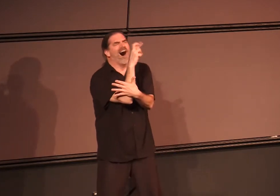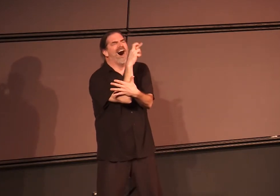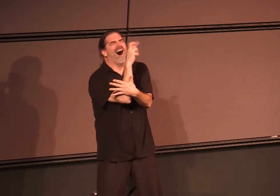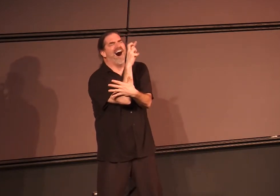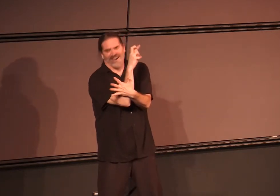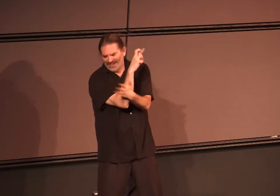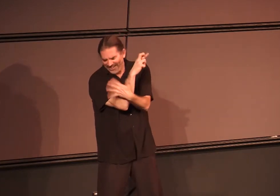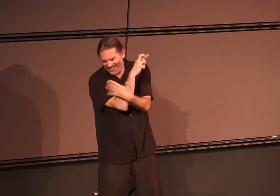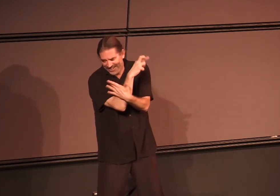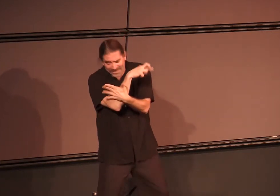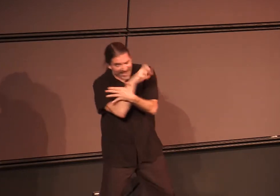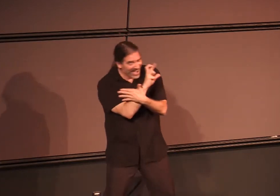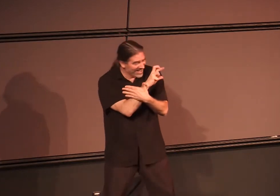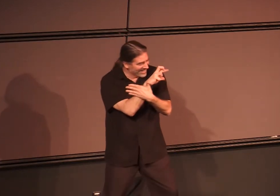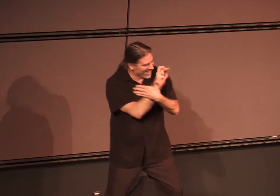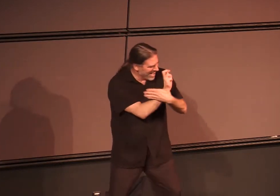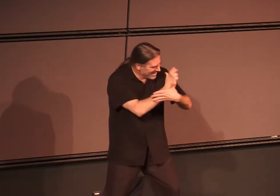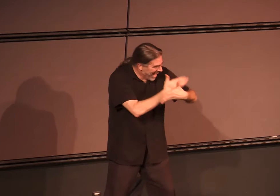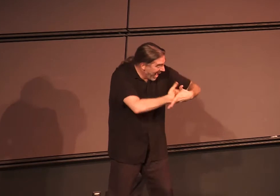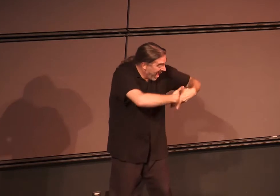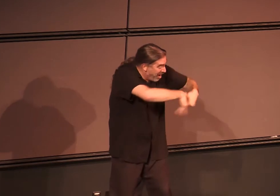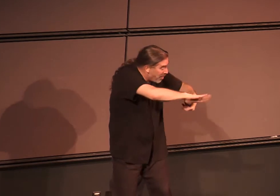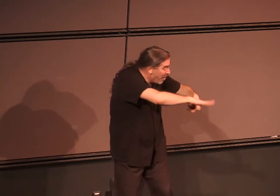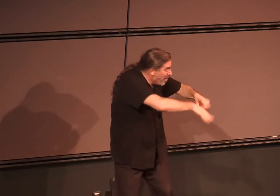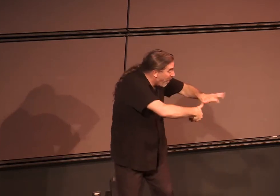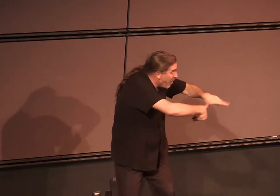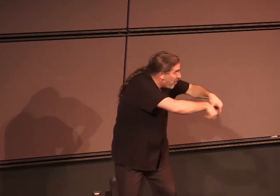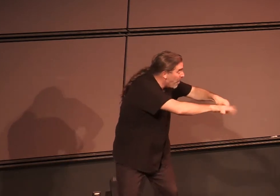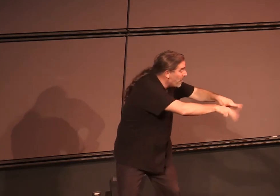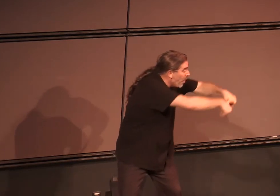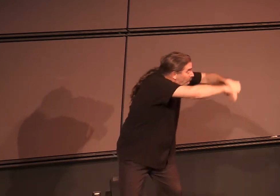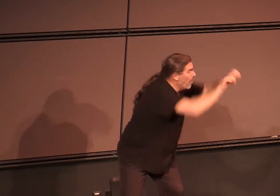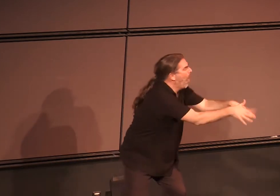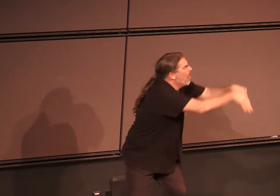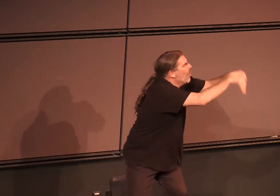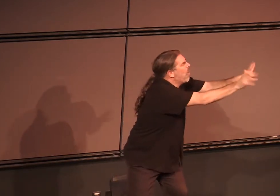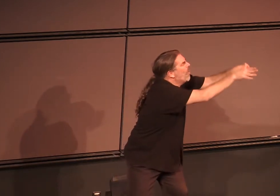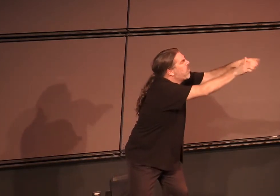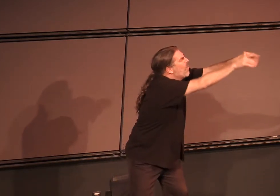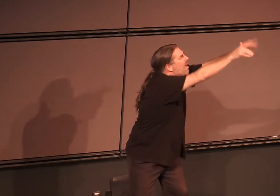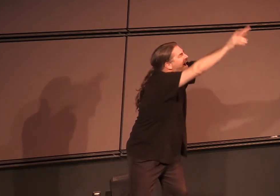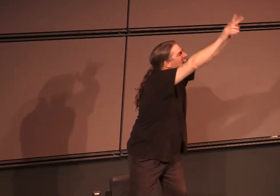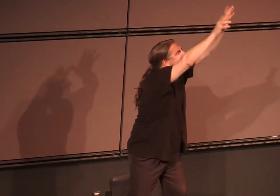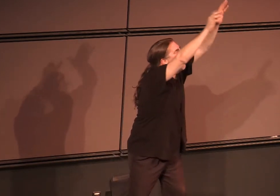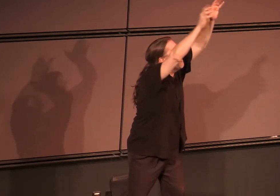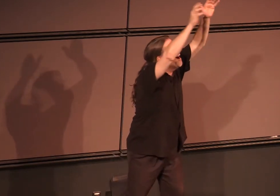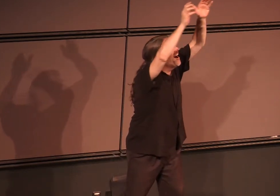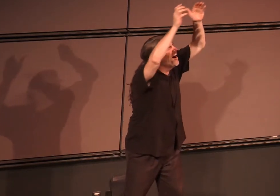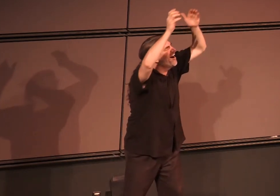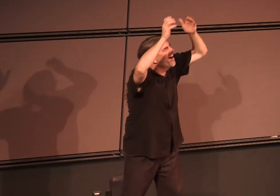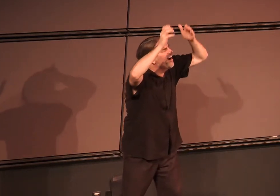There's a swan there. It paddles and flies away.